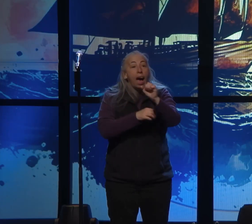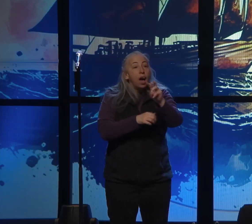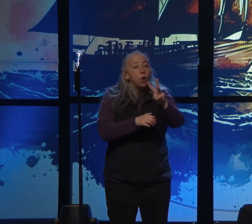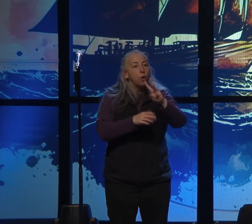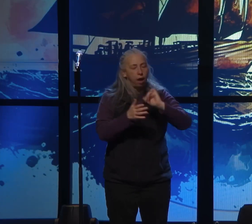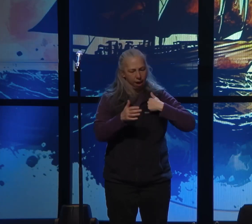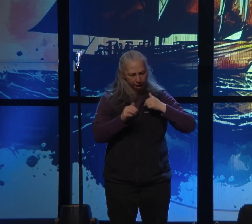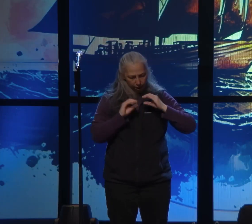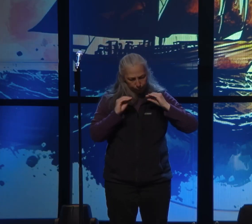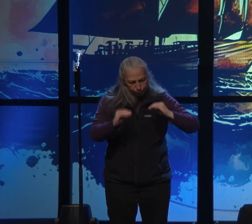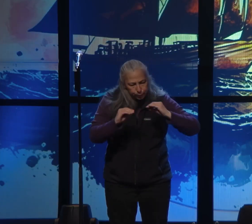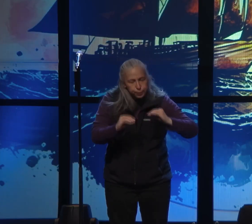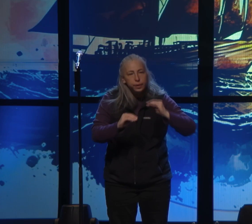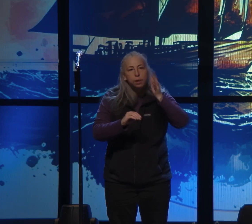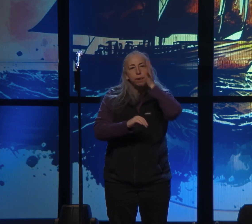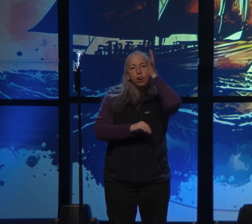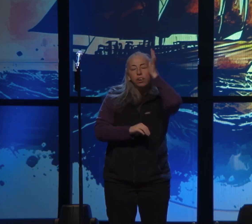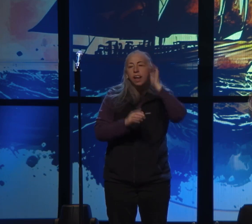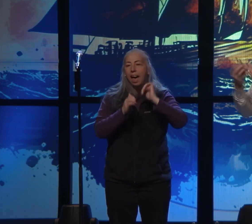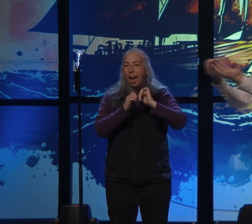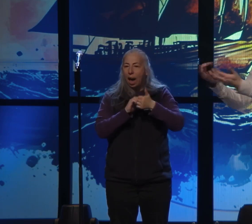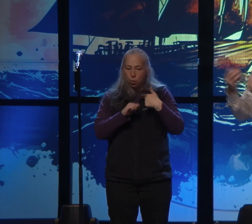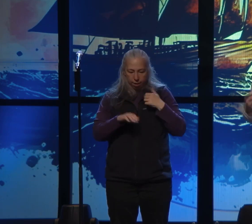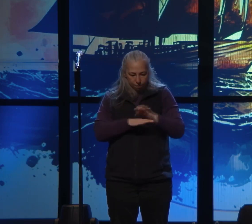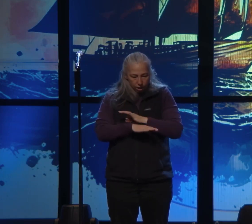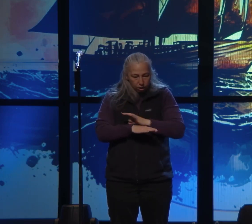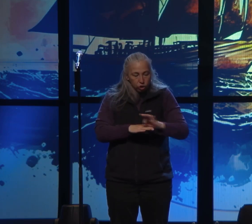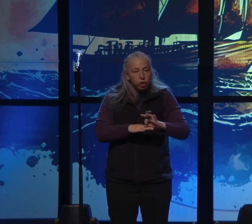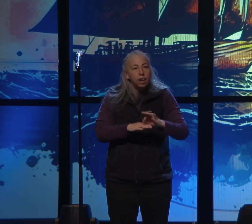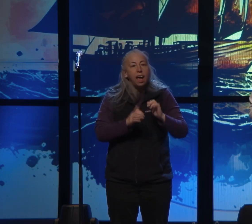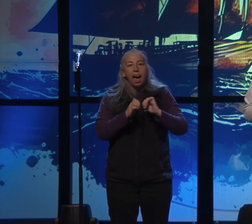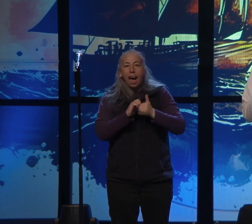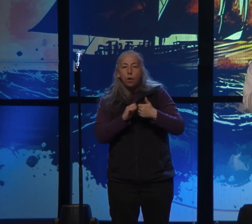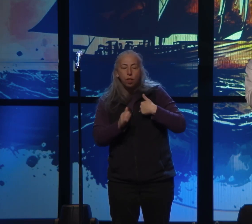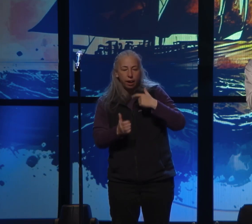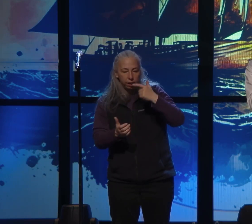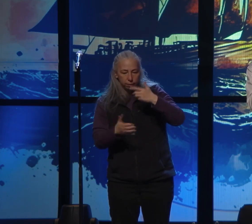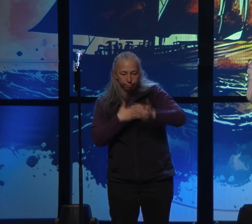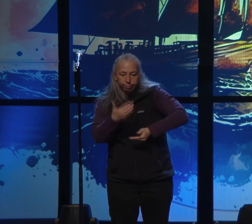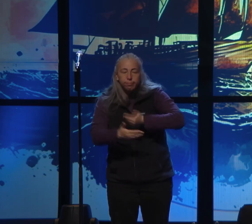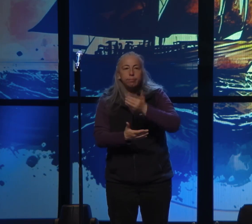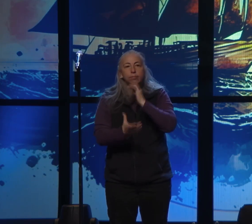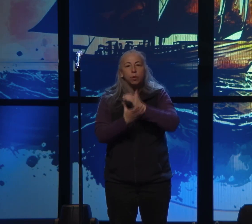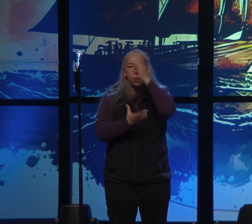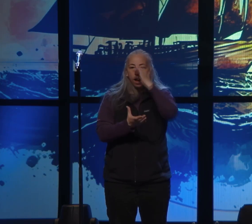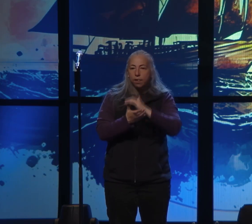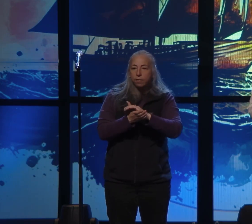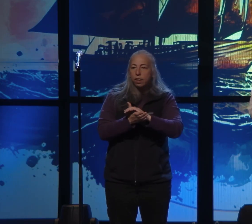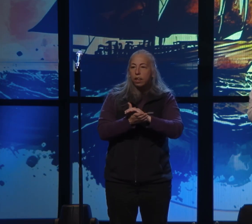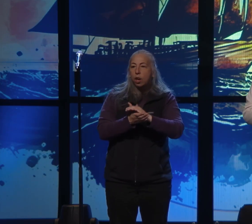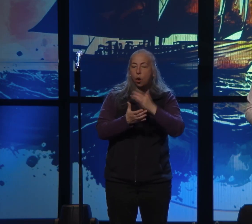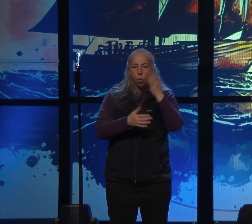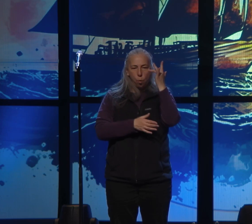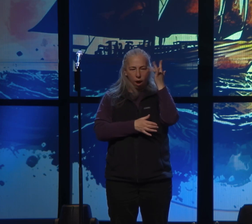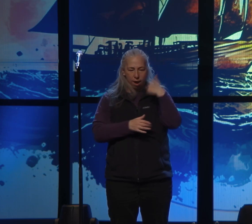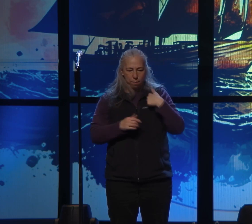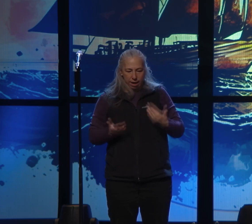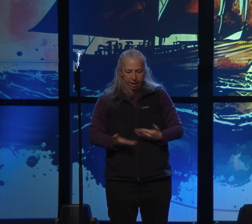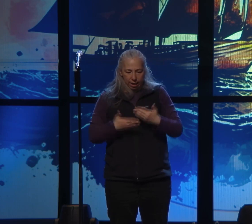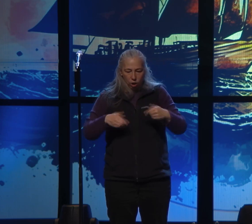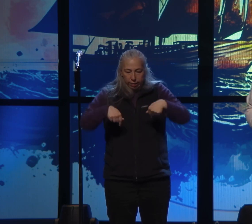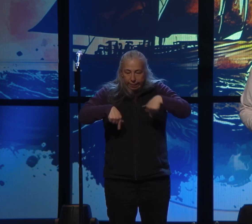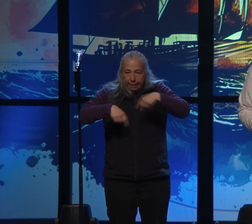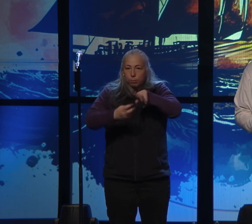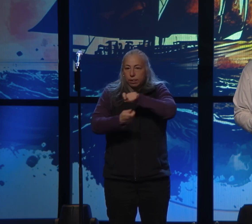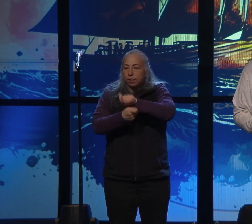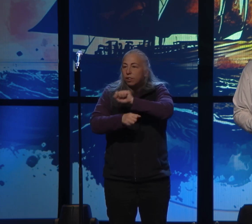function in a marriage? How will I do my job? How will I treat my enemies? Why am I at this job? Why am